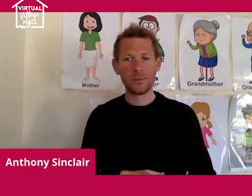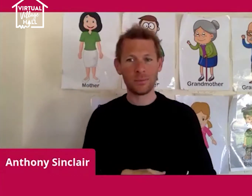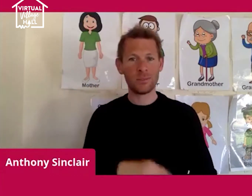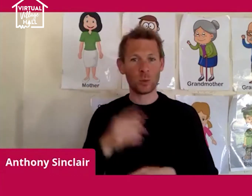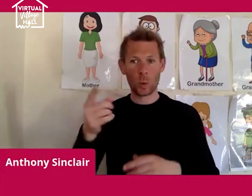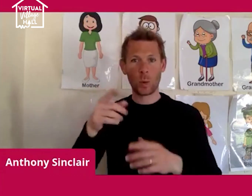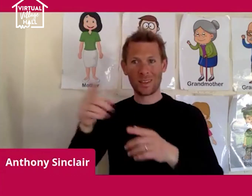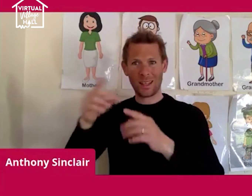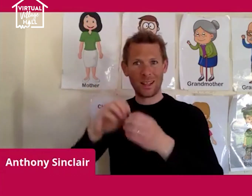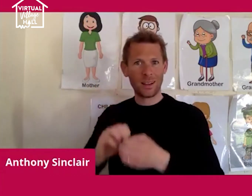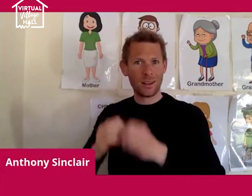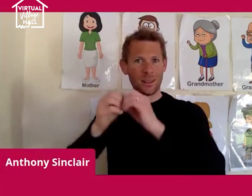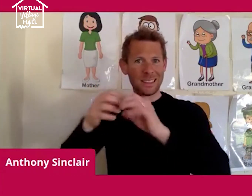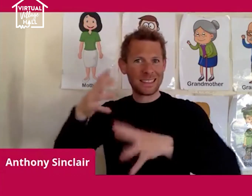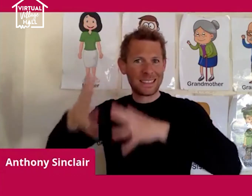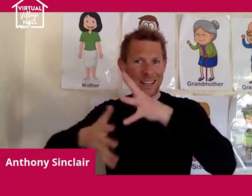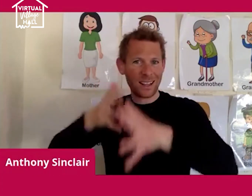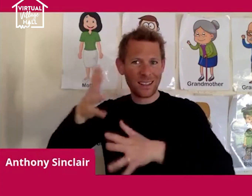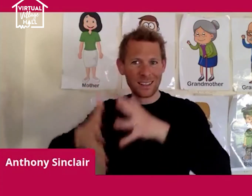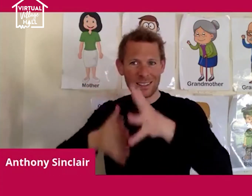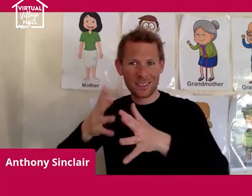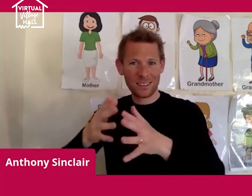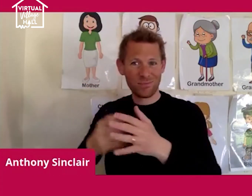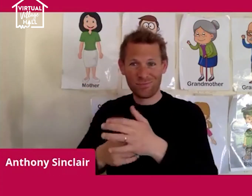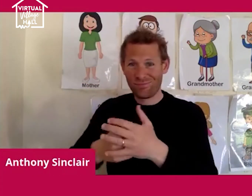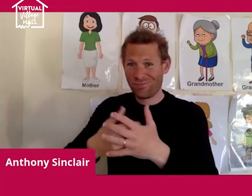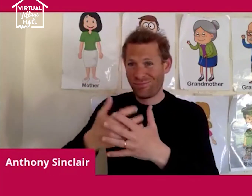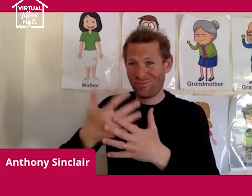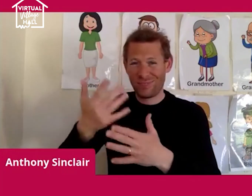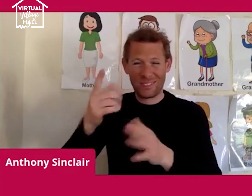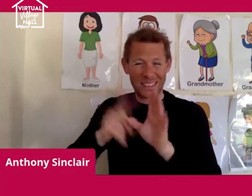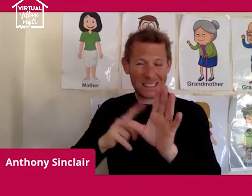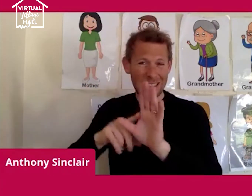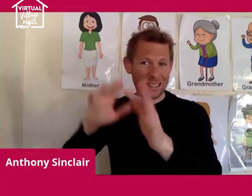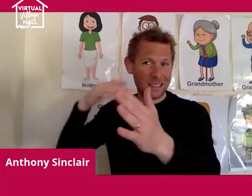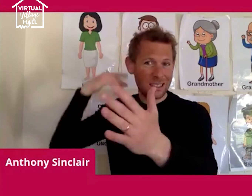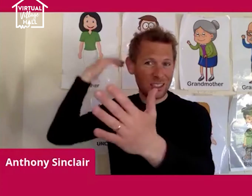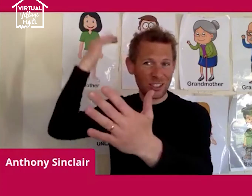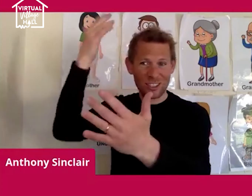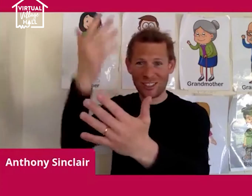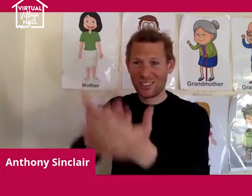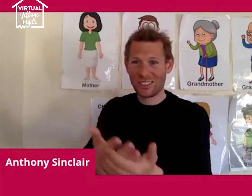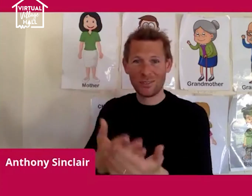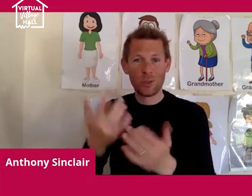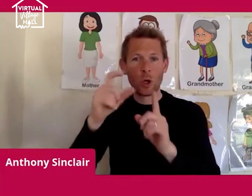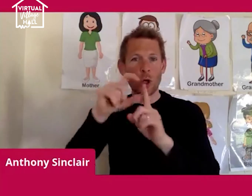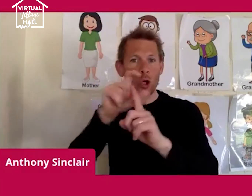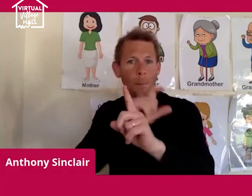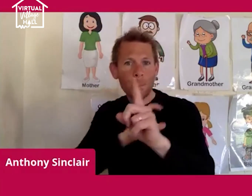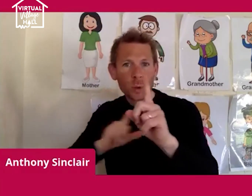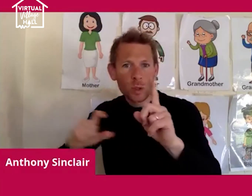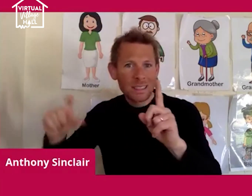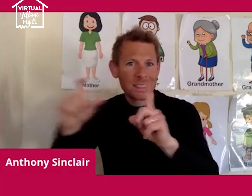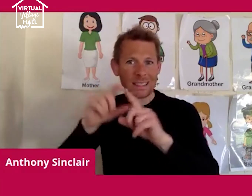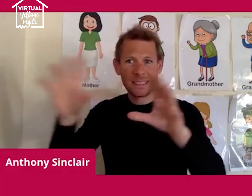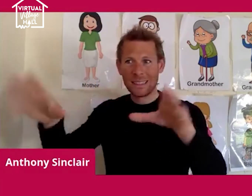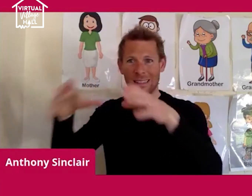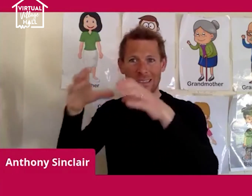11. So, in those boarding schools for the deaf, they would evolve their own language, and that language would